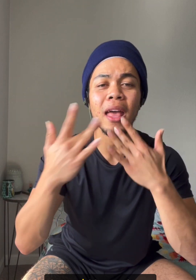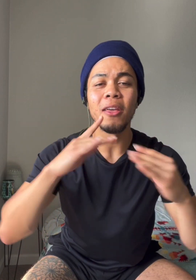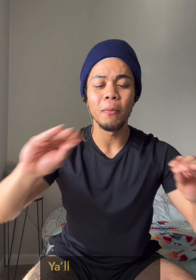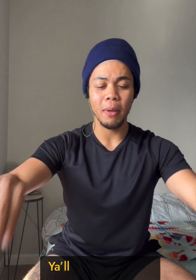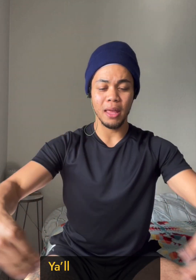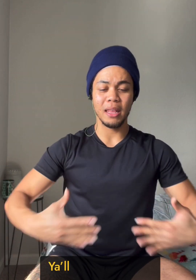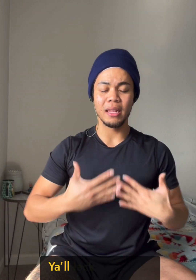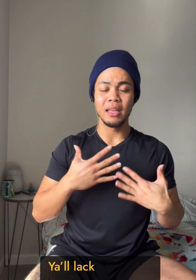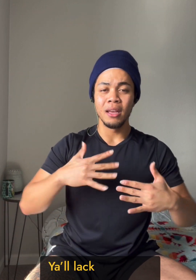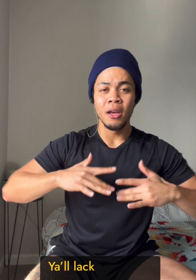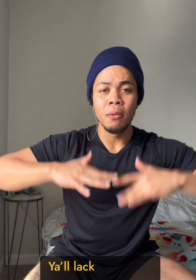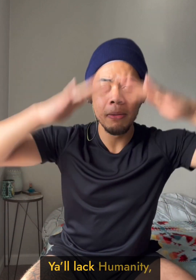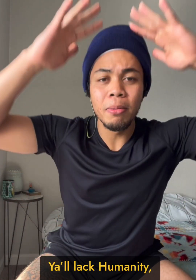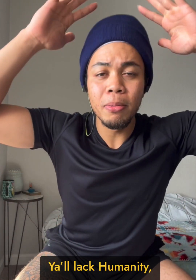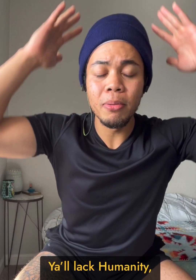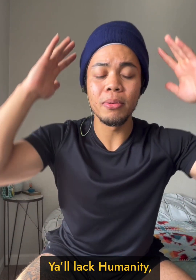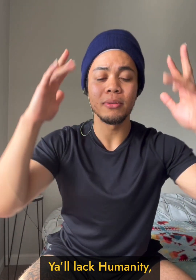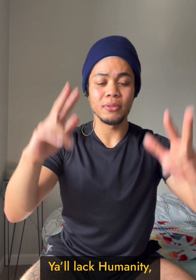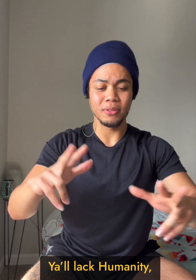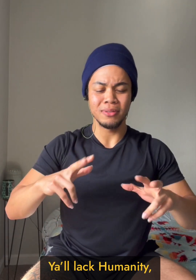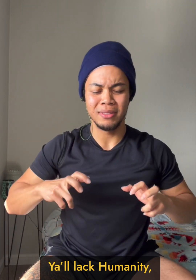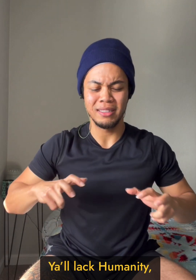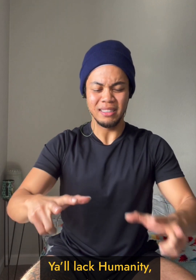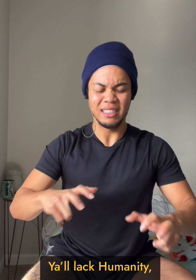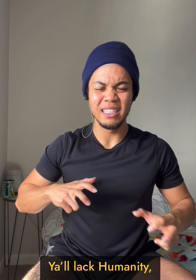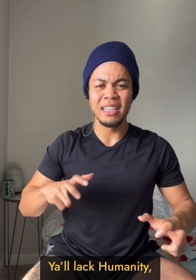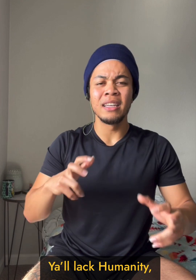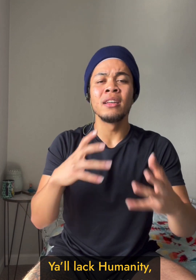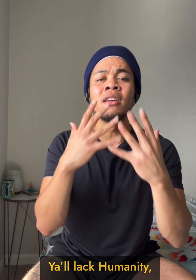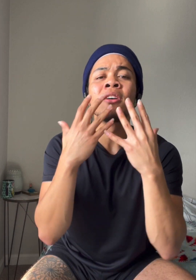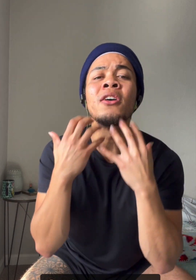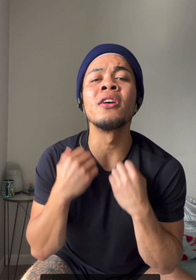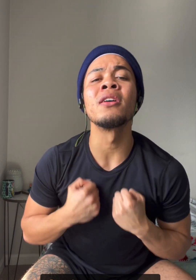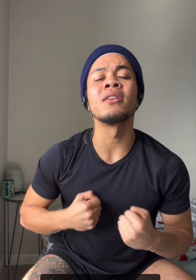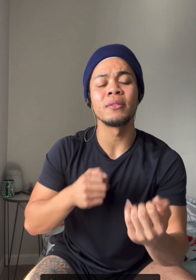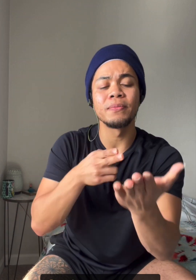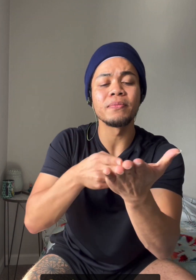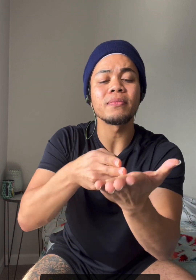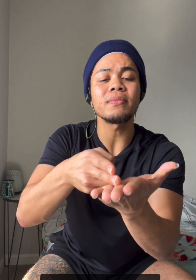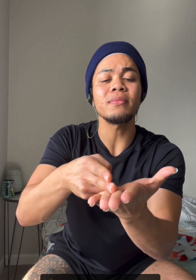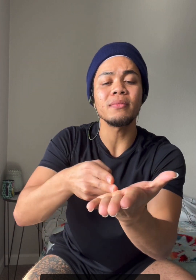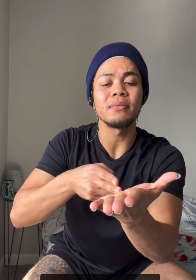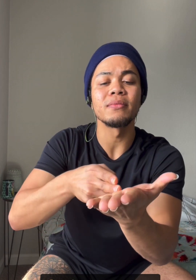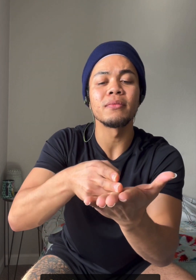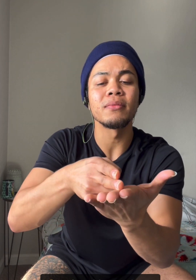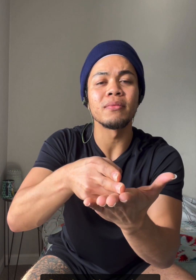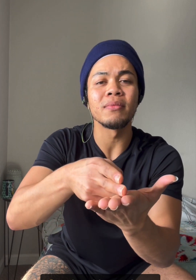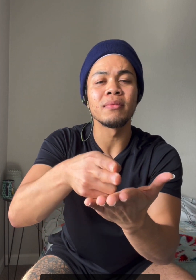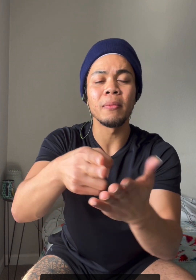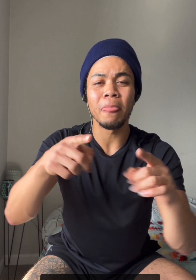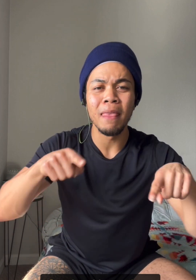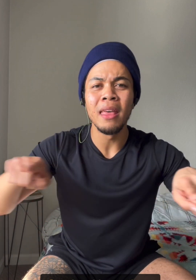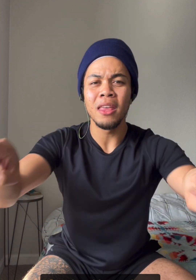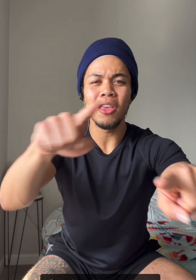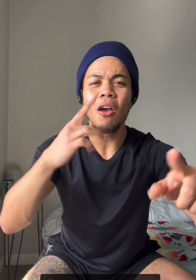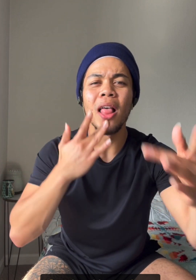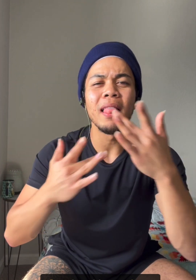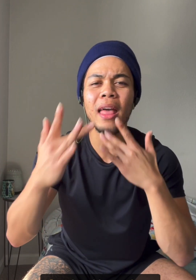humanity Don't need humanity Craving humanity You're like